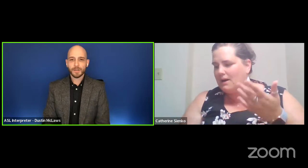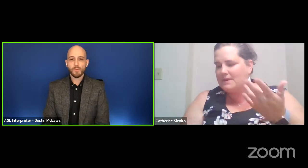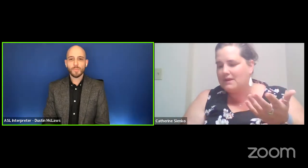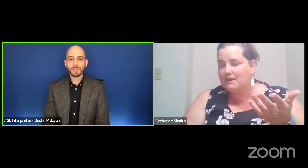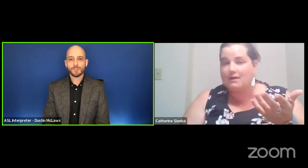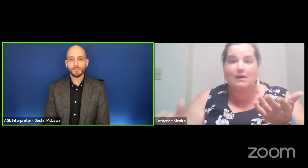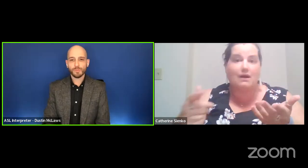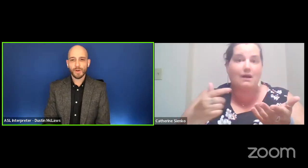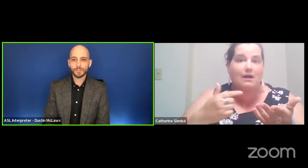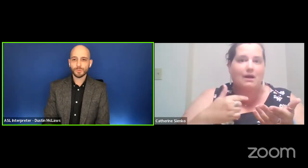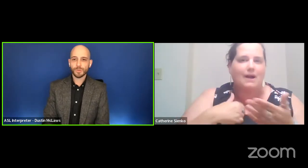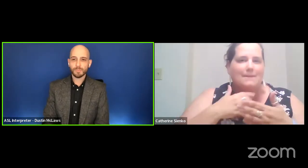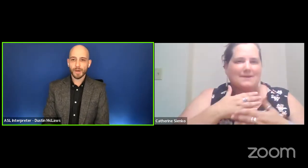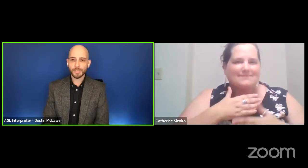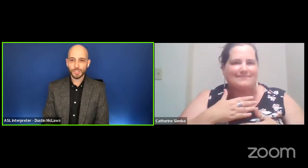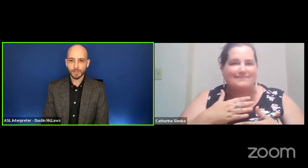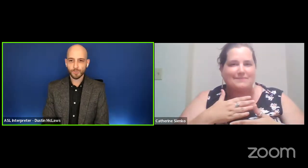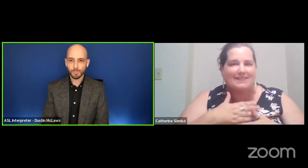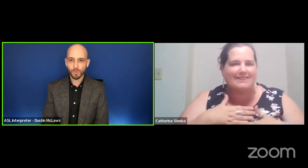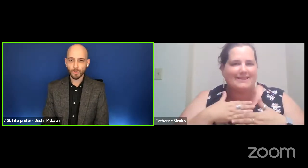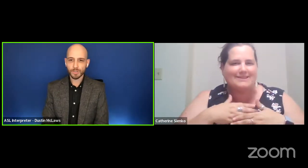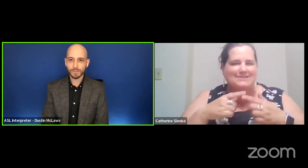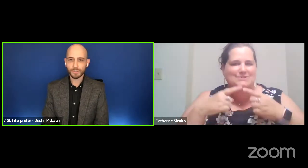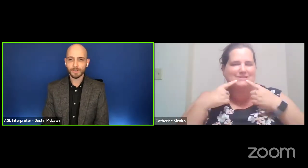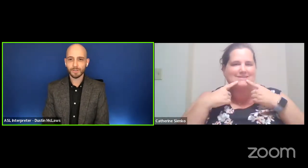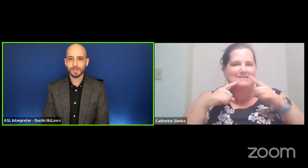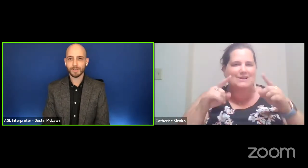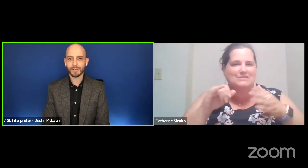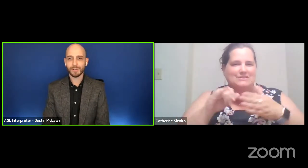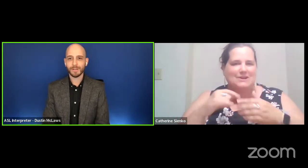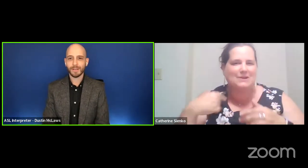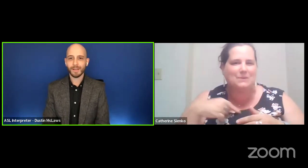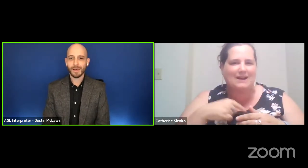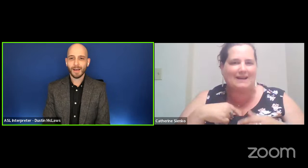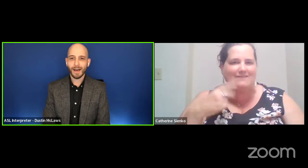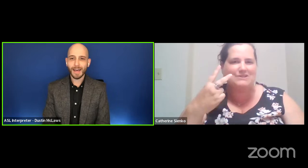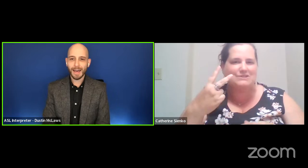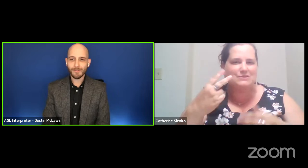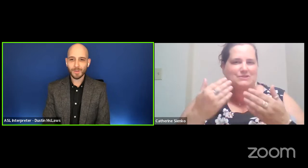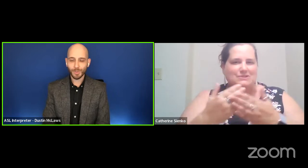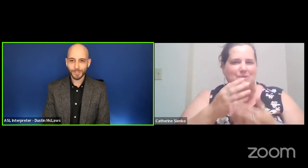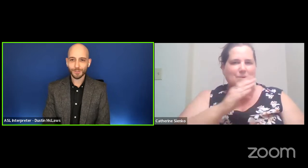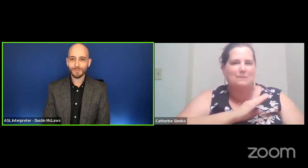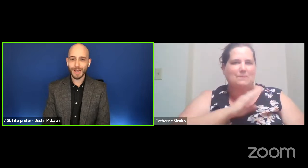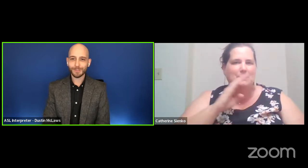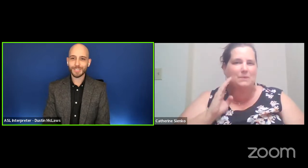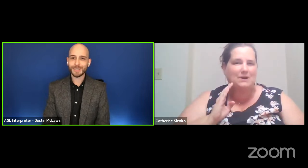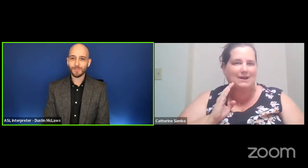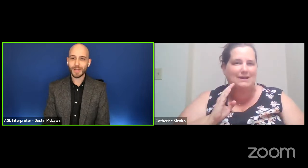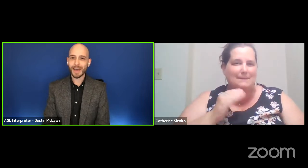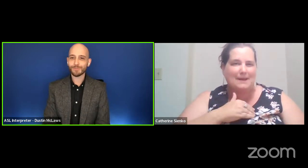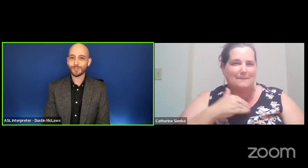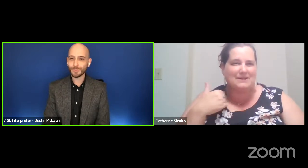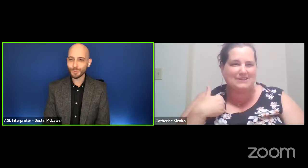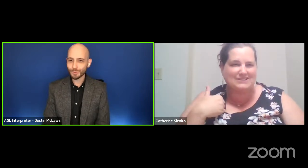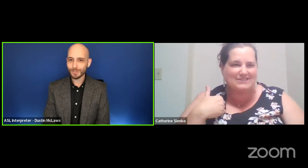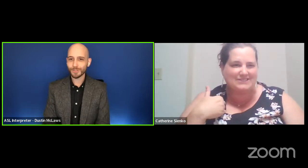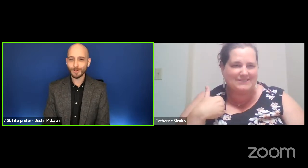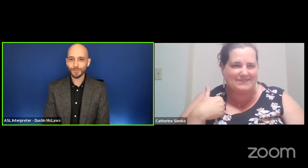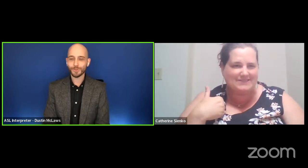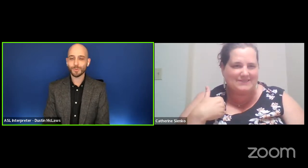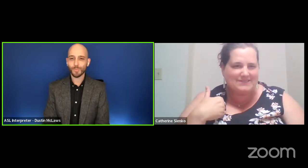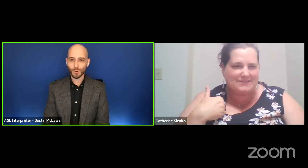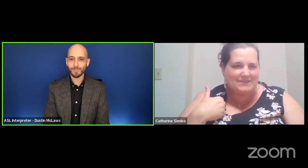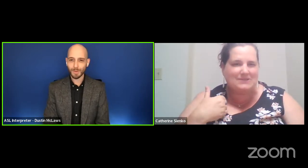I'm going to take a moment to provide you with my chair's report. I have the pleasure of announcing that we have